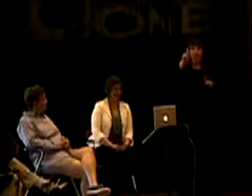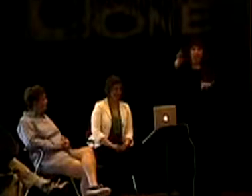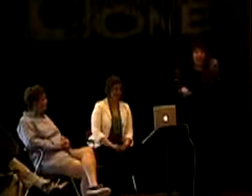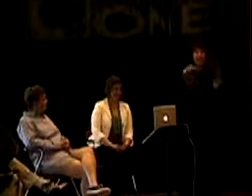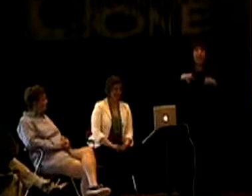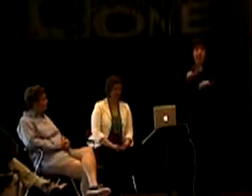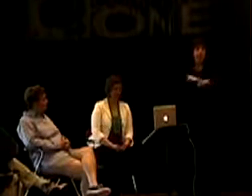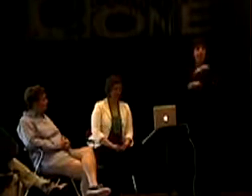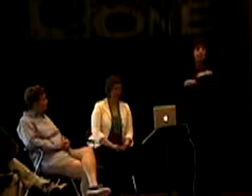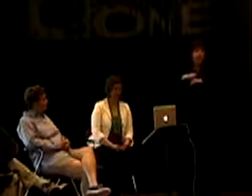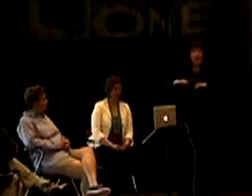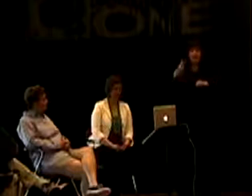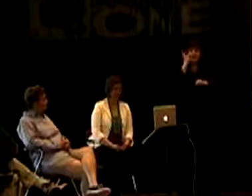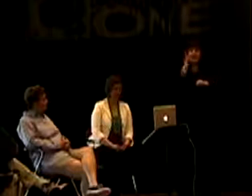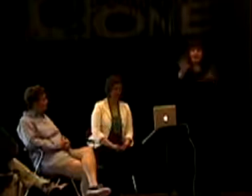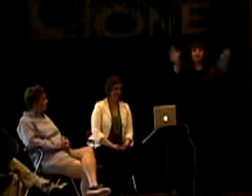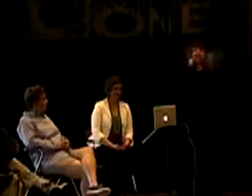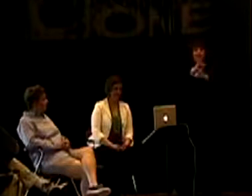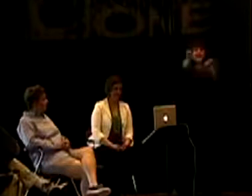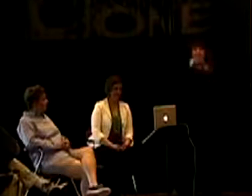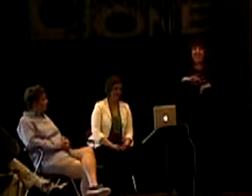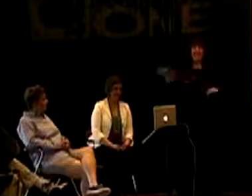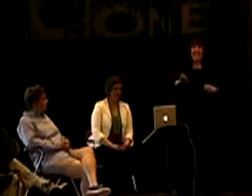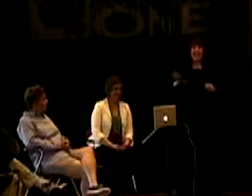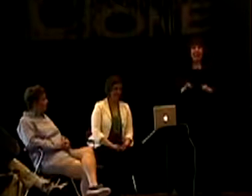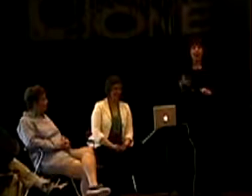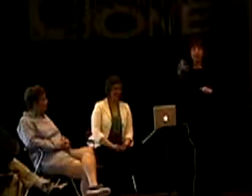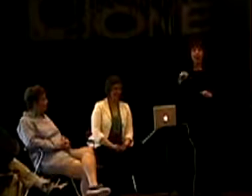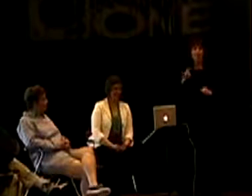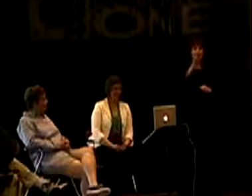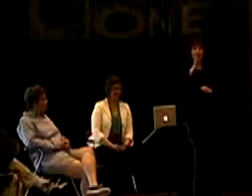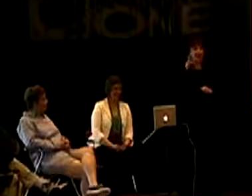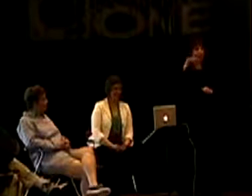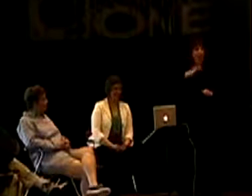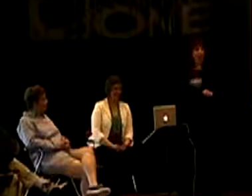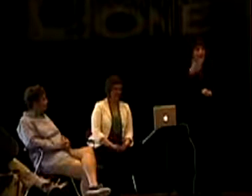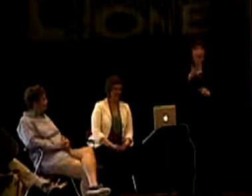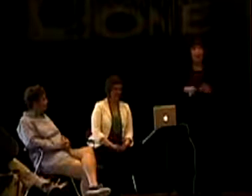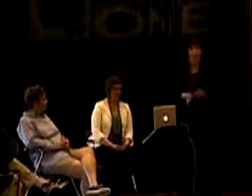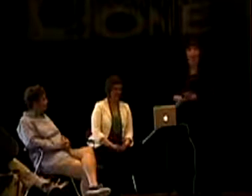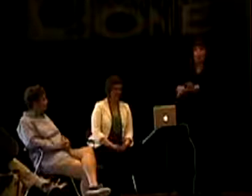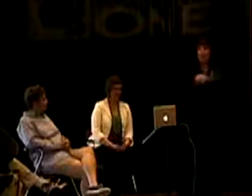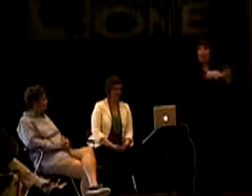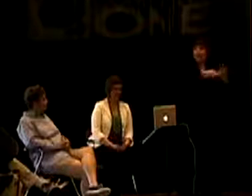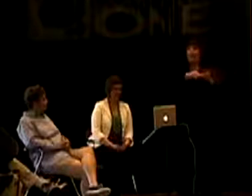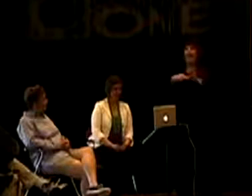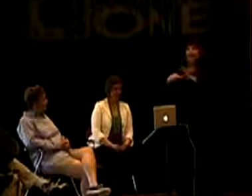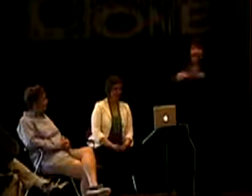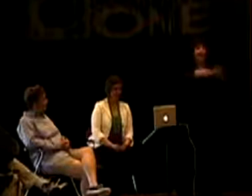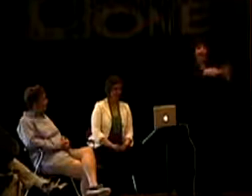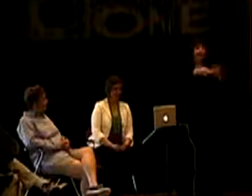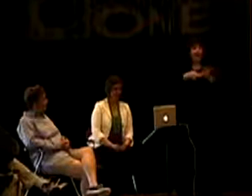stage. And there's like an unspoken communion and connection that's happening between everyone. And I